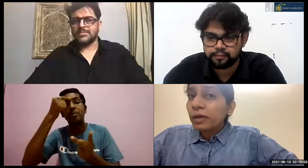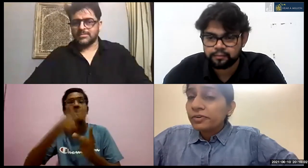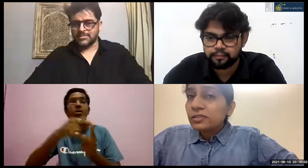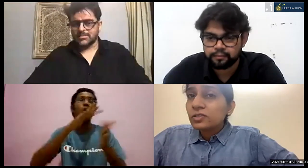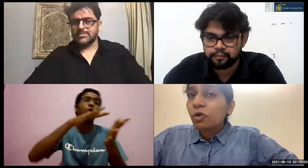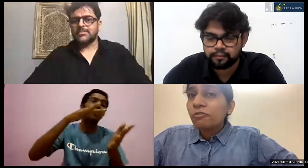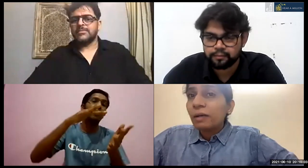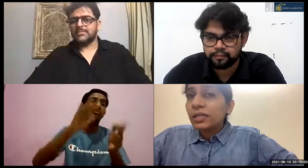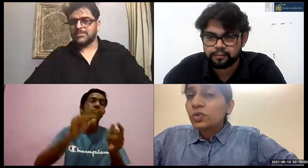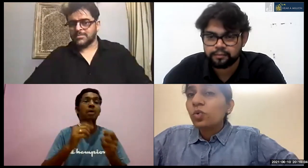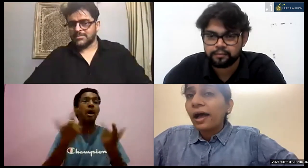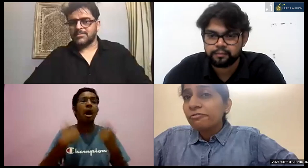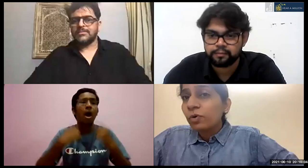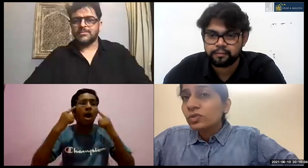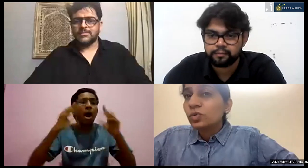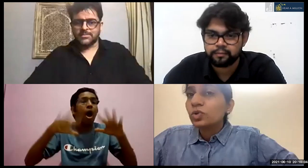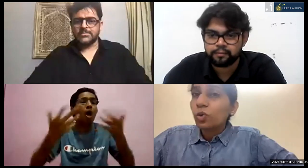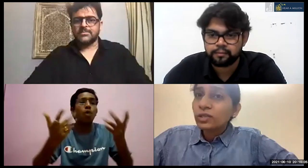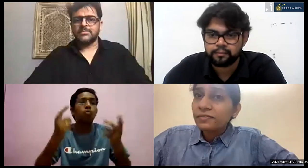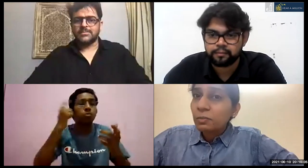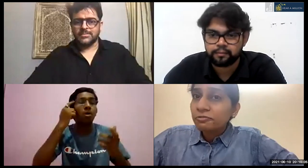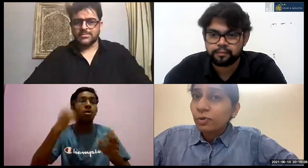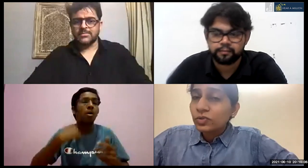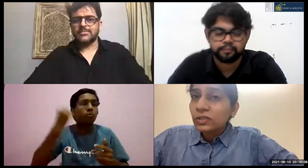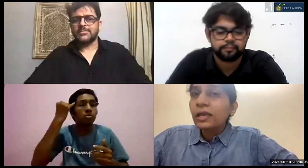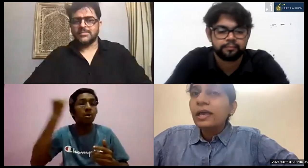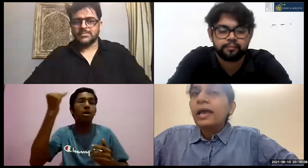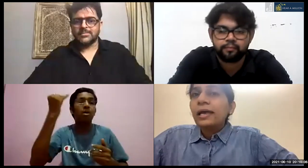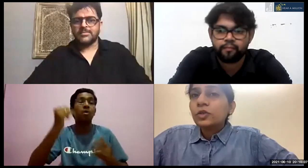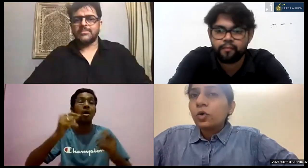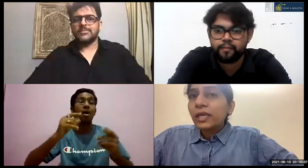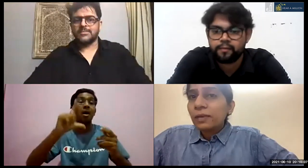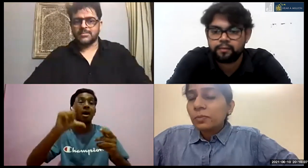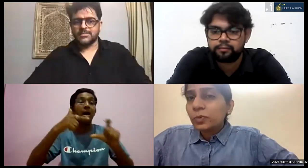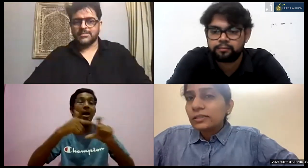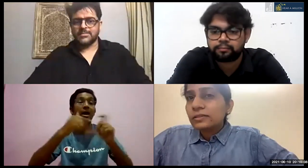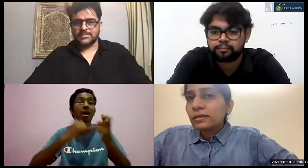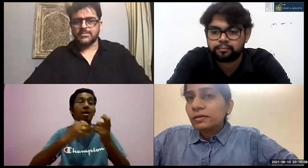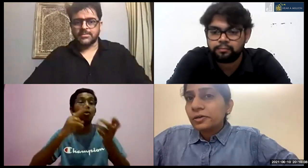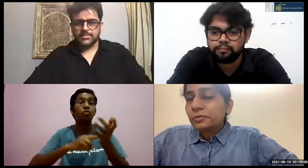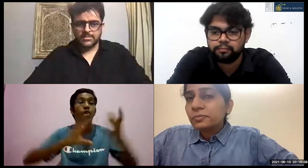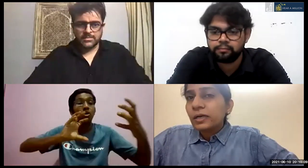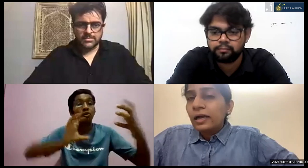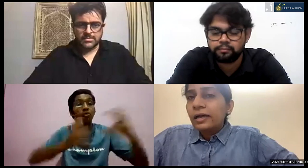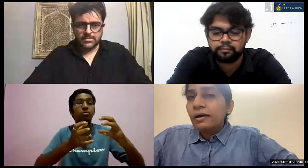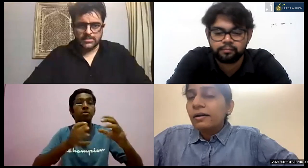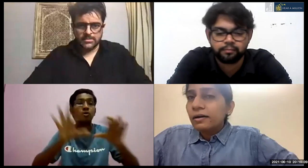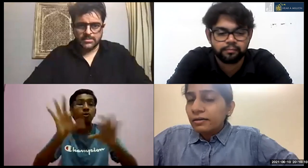also parents or families who have phones, who don't have smartphones. So we came up with,